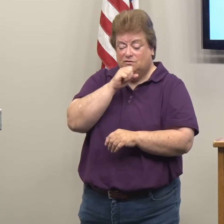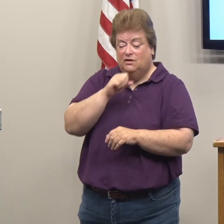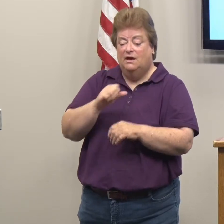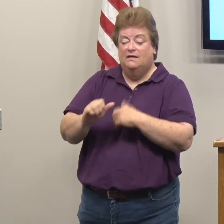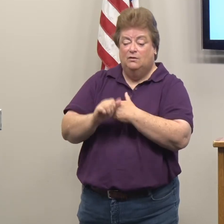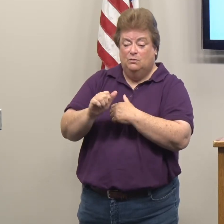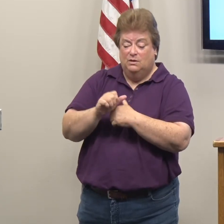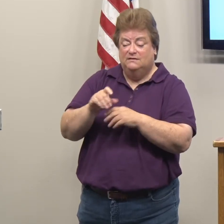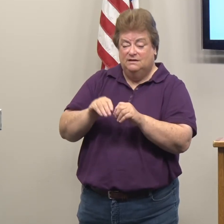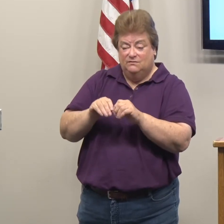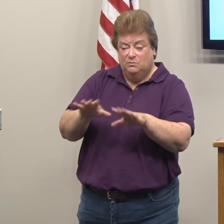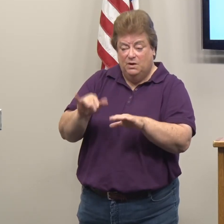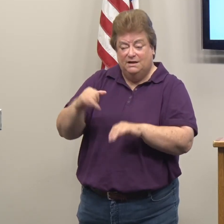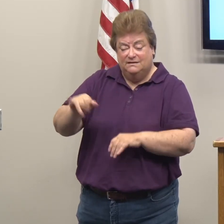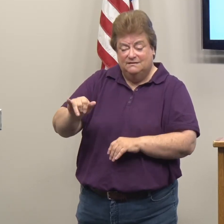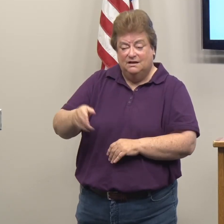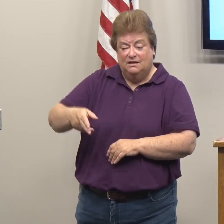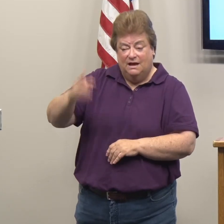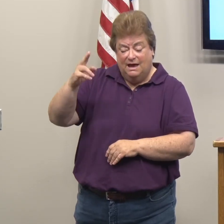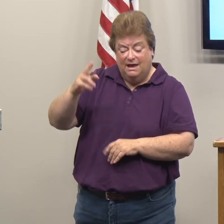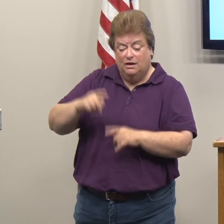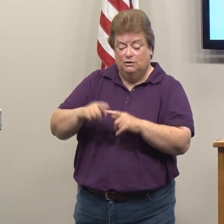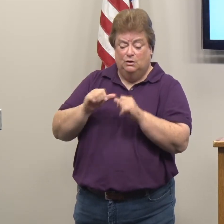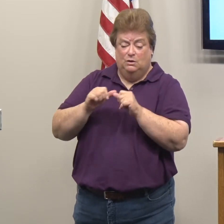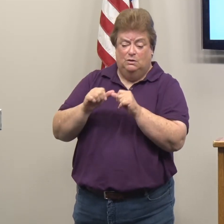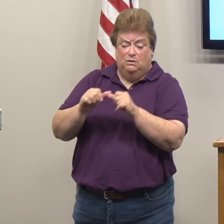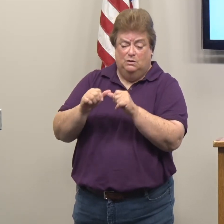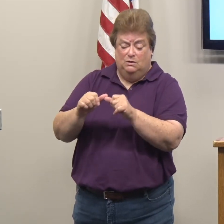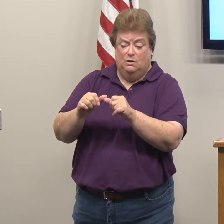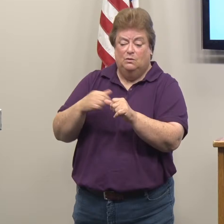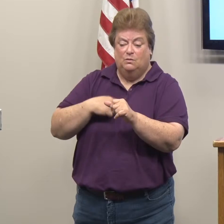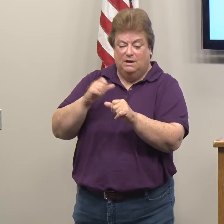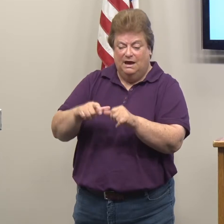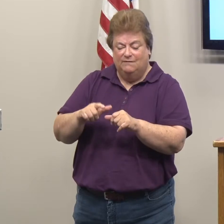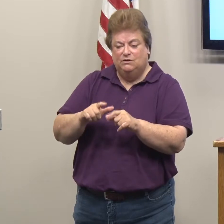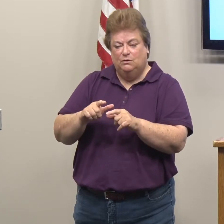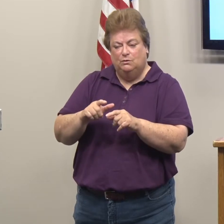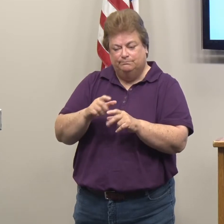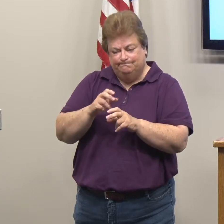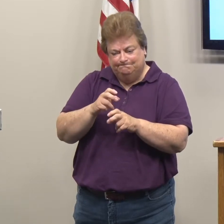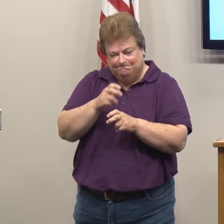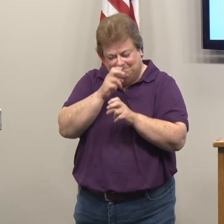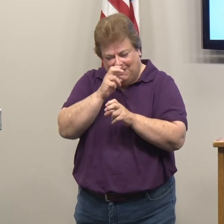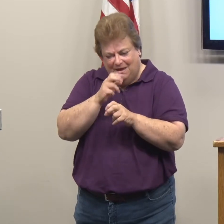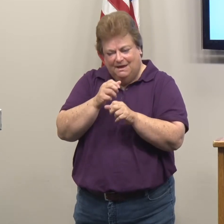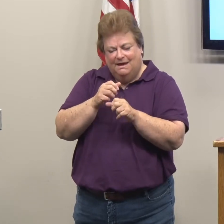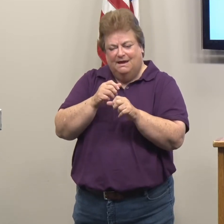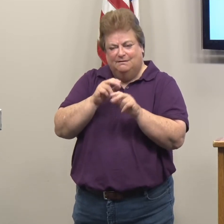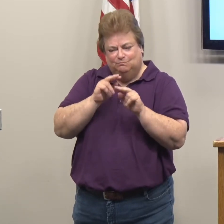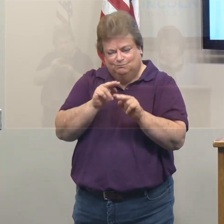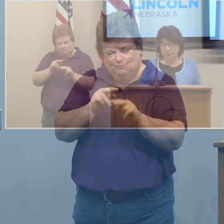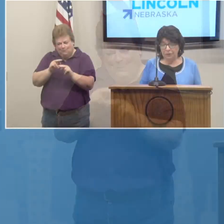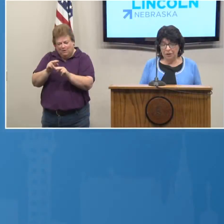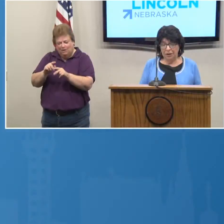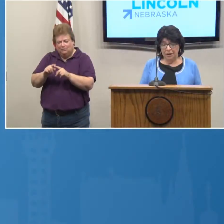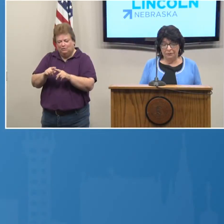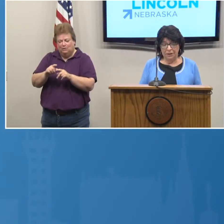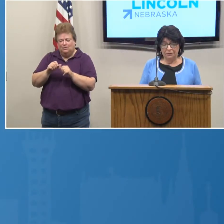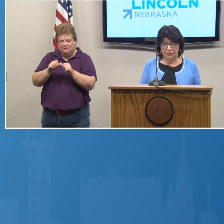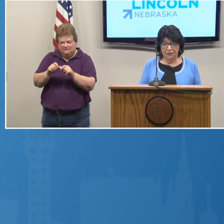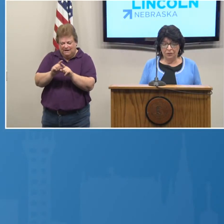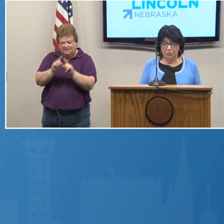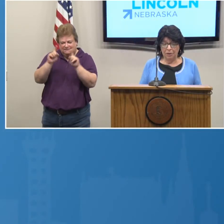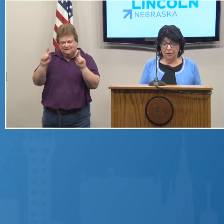remains high. To keep moving in the right direction, we all need to remain vigilant in our efforts to maintain 6 foot